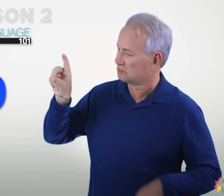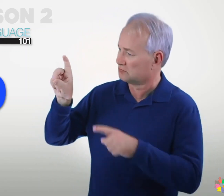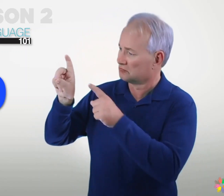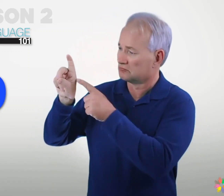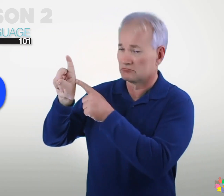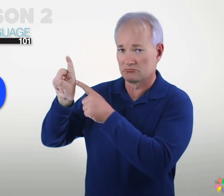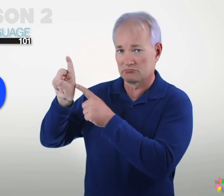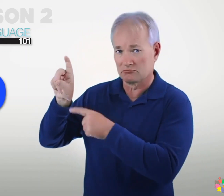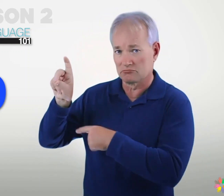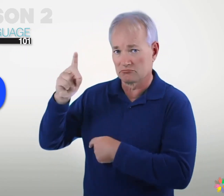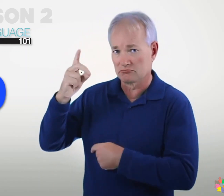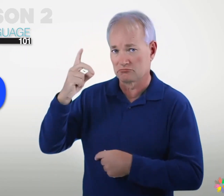D.